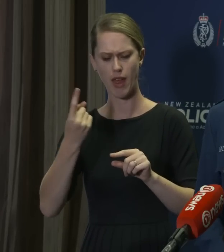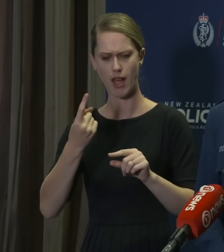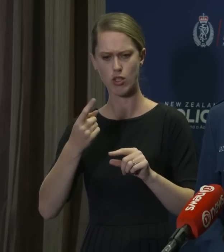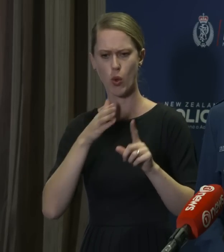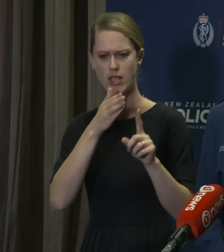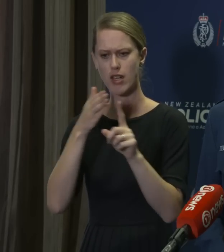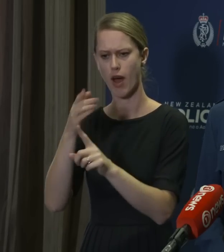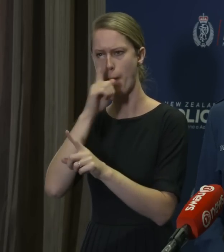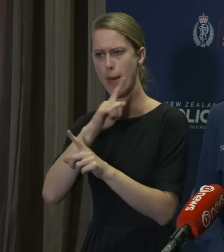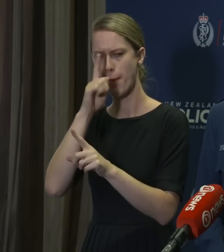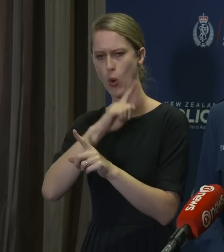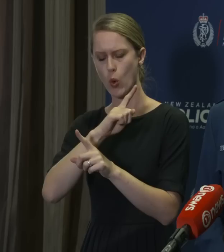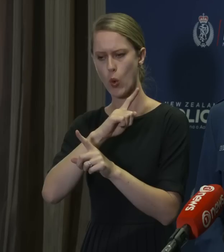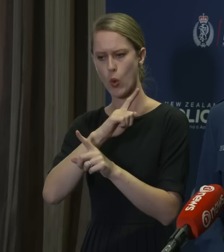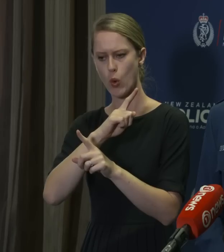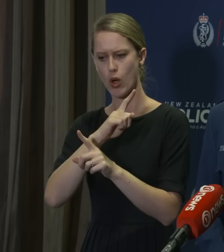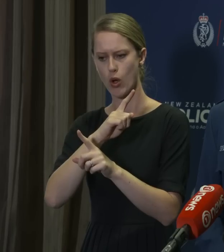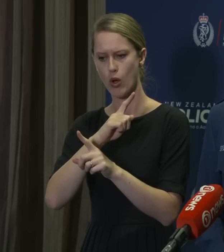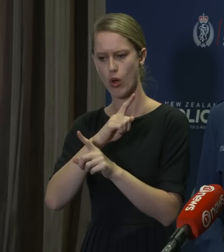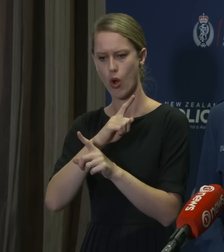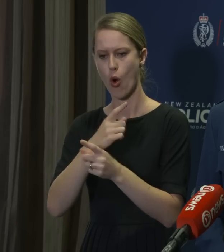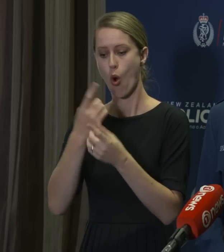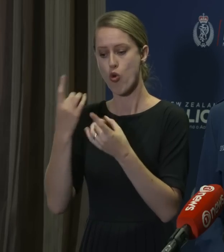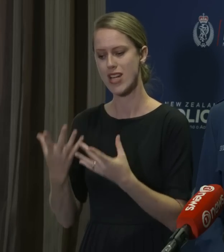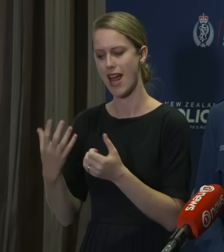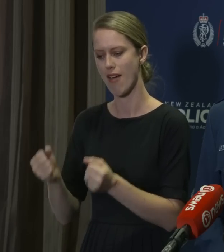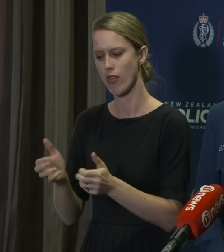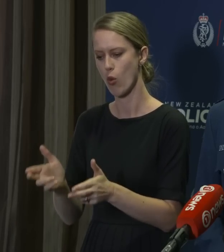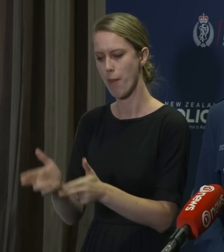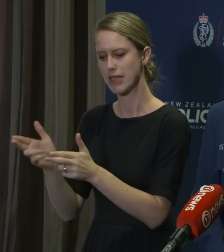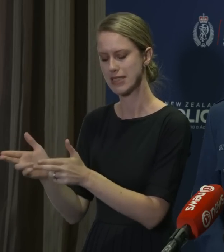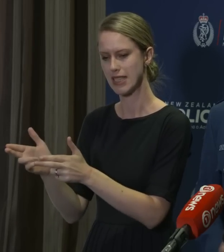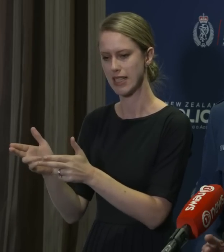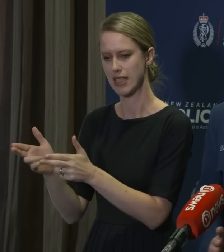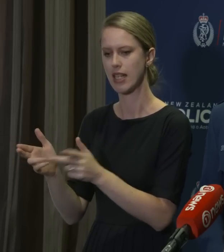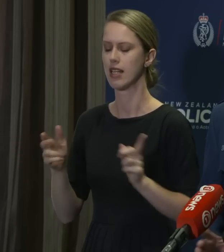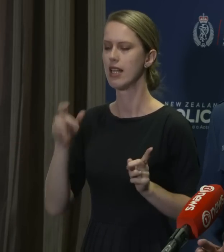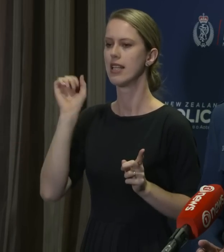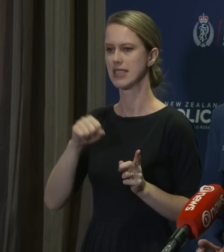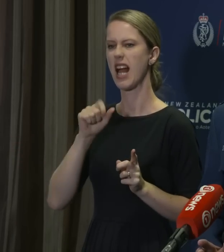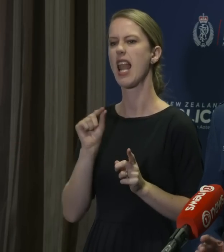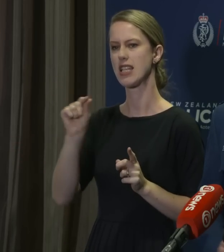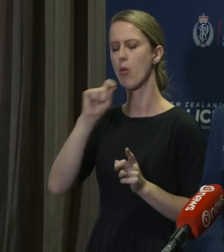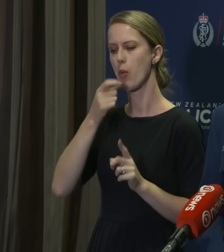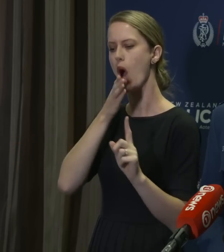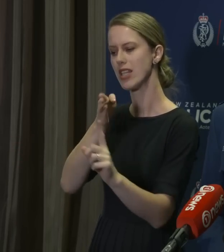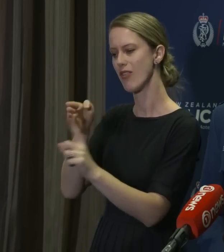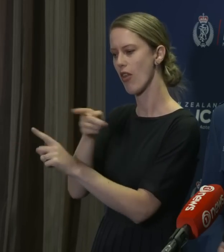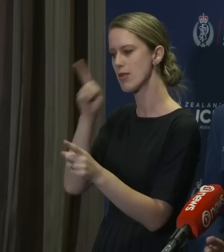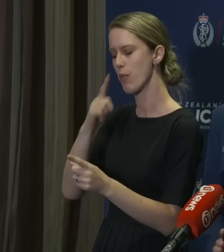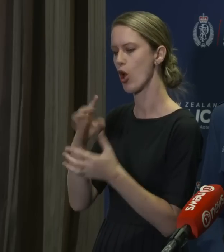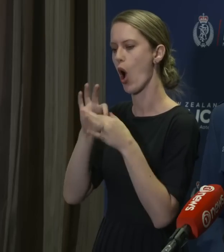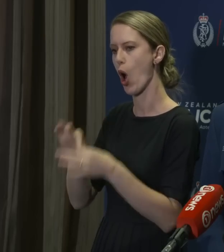to identify those people who do have these weapons that have now been reclassified? Yes, that will form a later part of